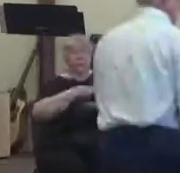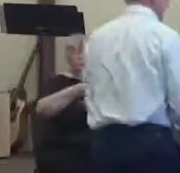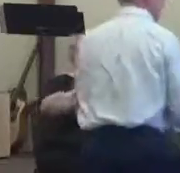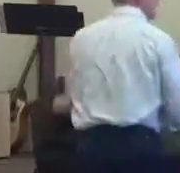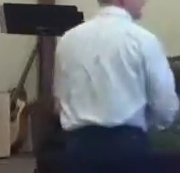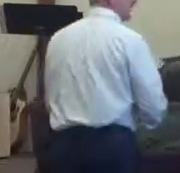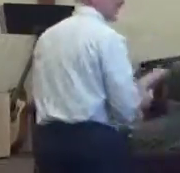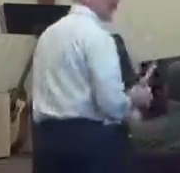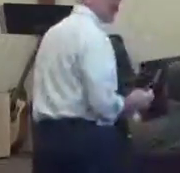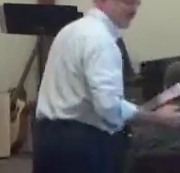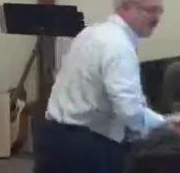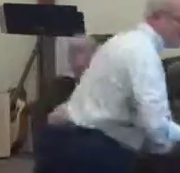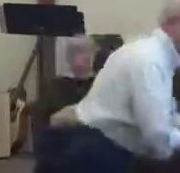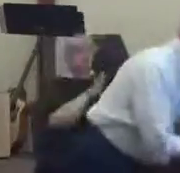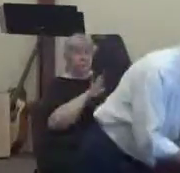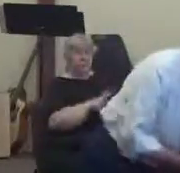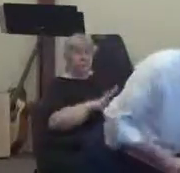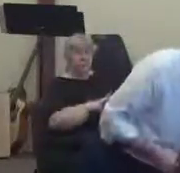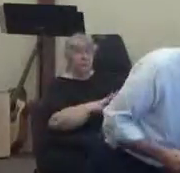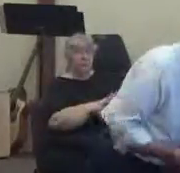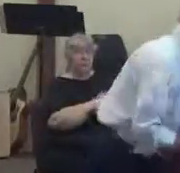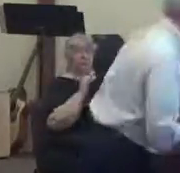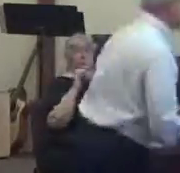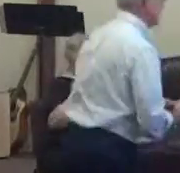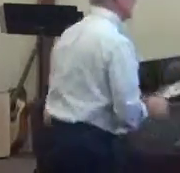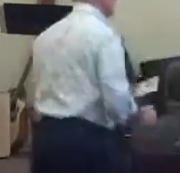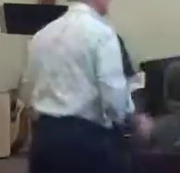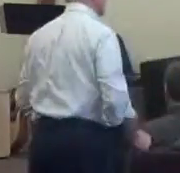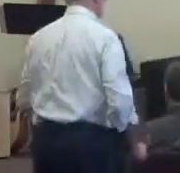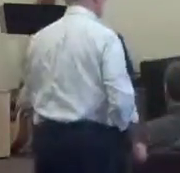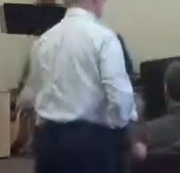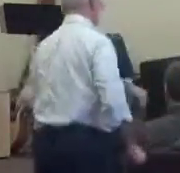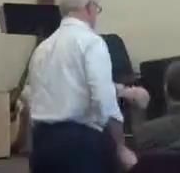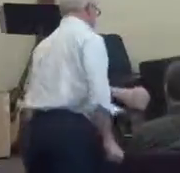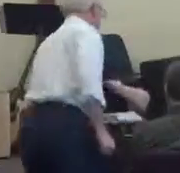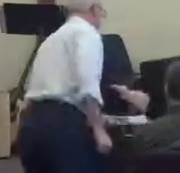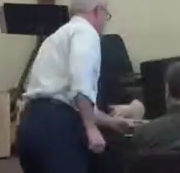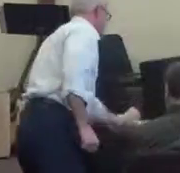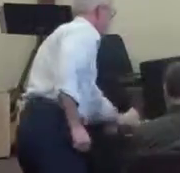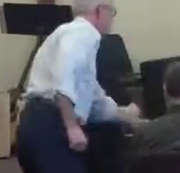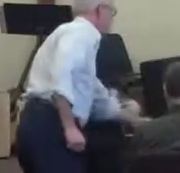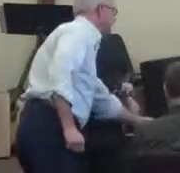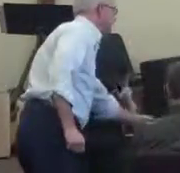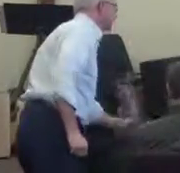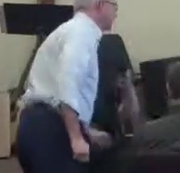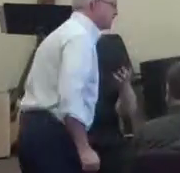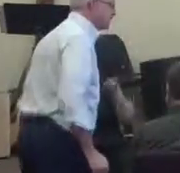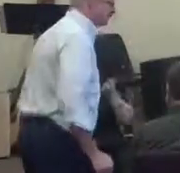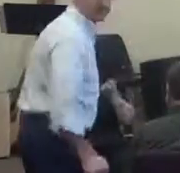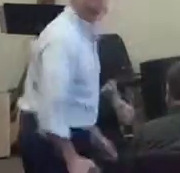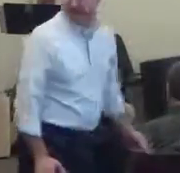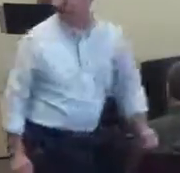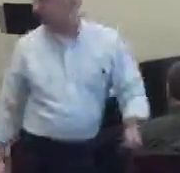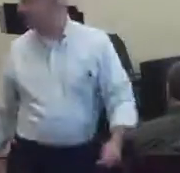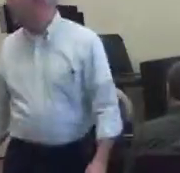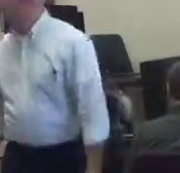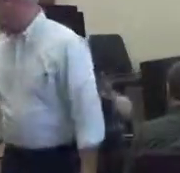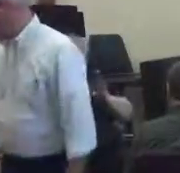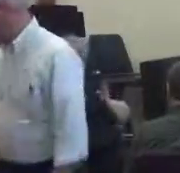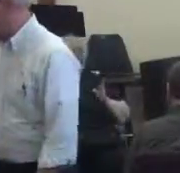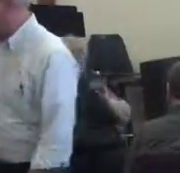go into more depth than Kent's going to be able to get into today. But I want you to open your hearts and your